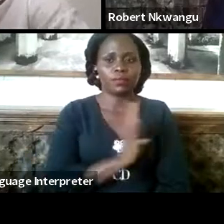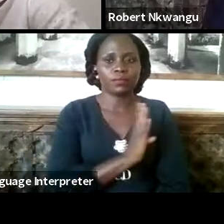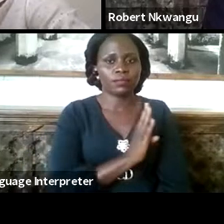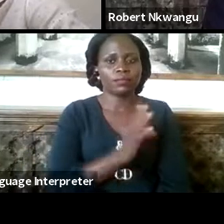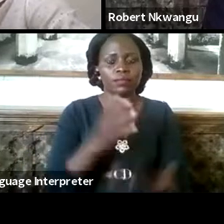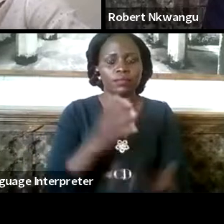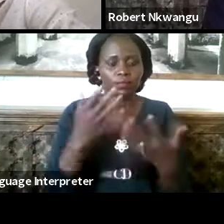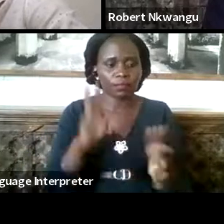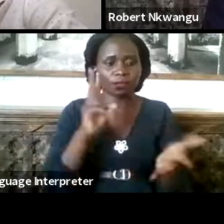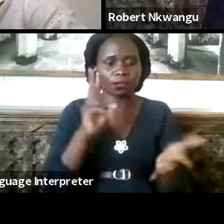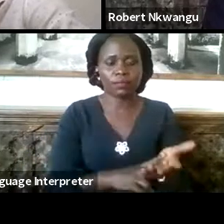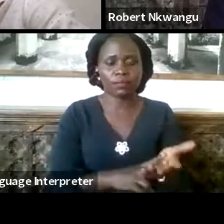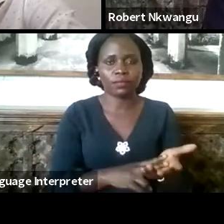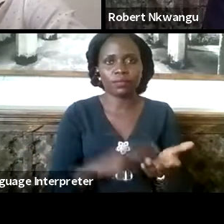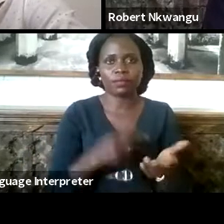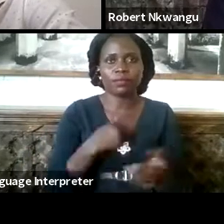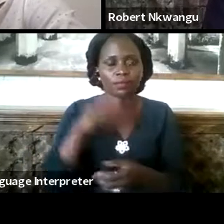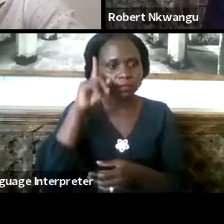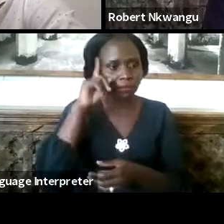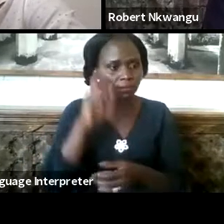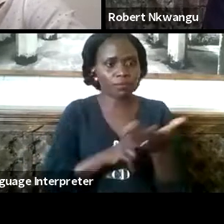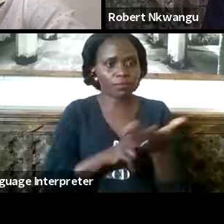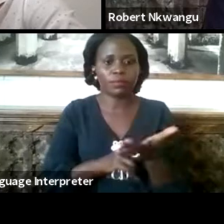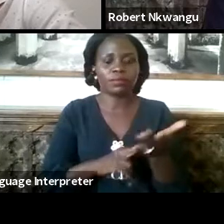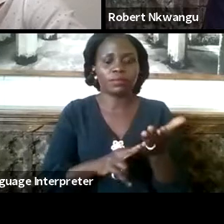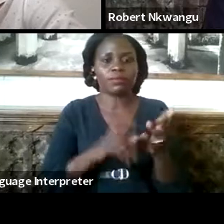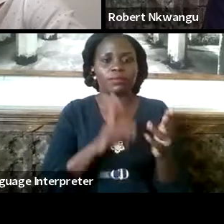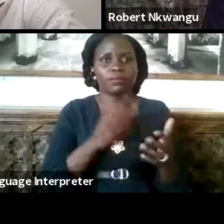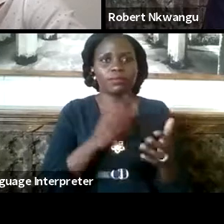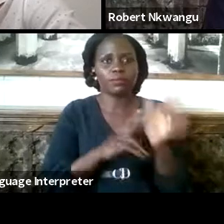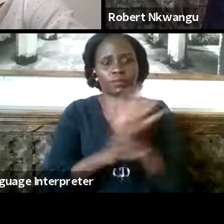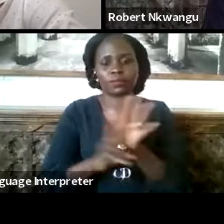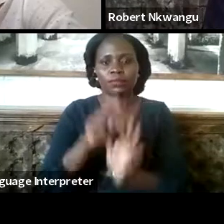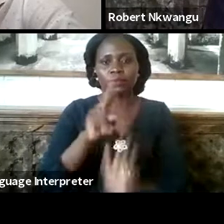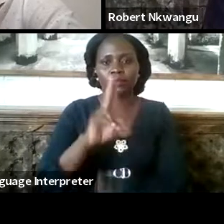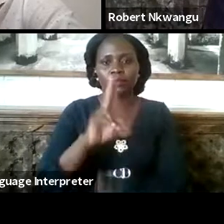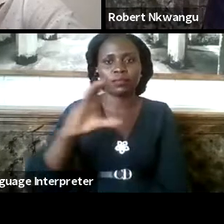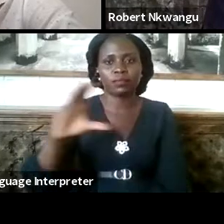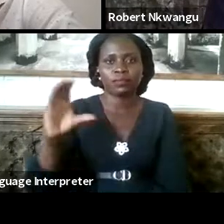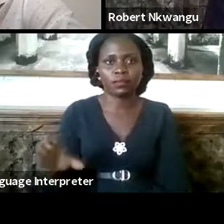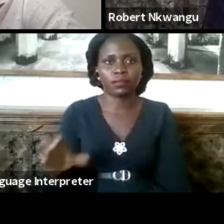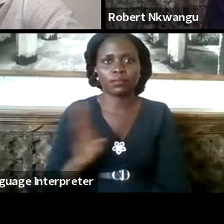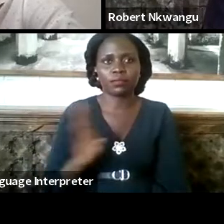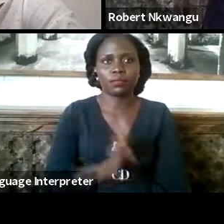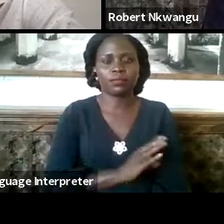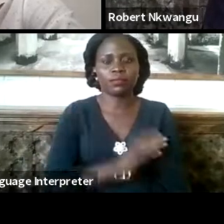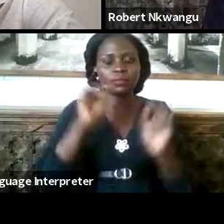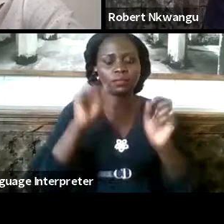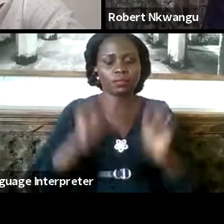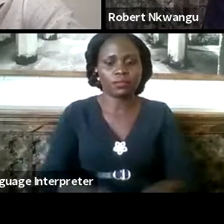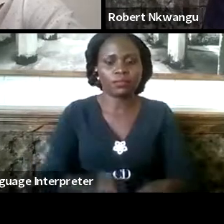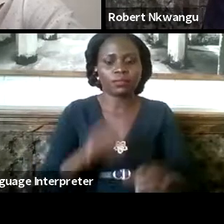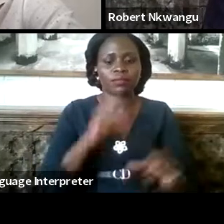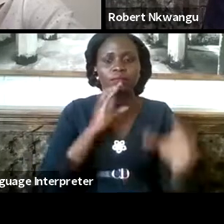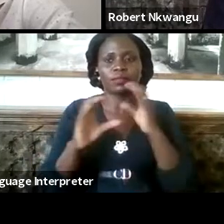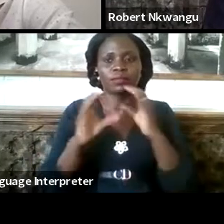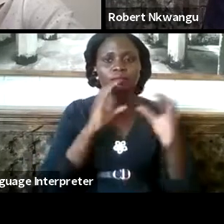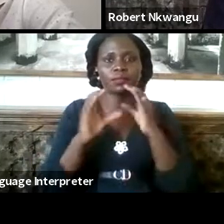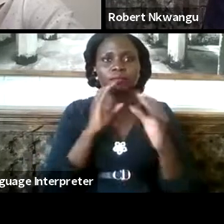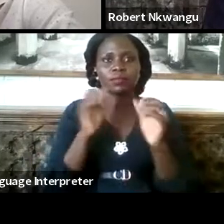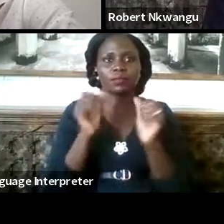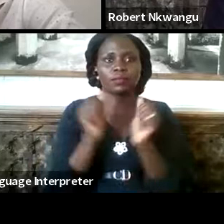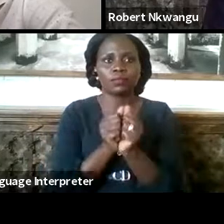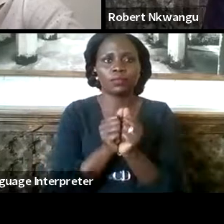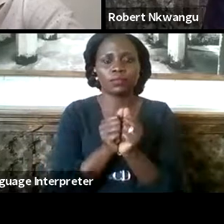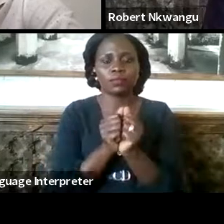our representative on the UCC board, we shall be able to communicate with the Ministry